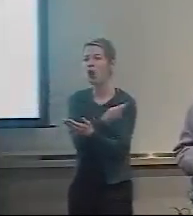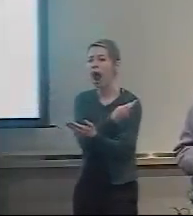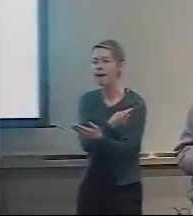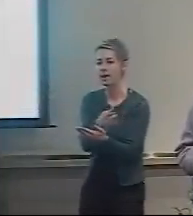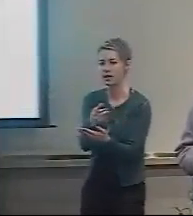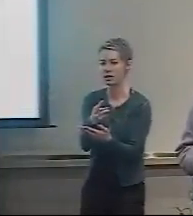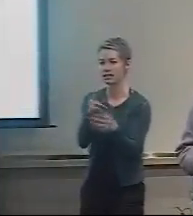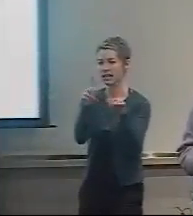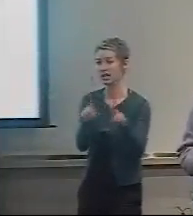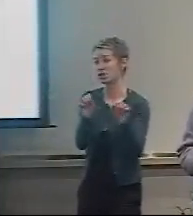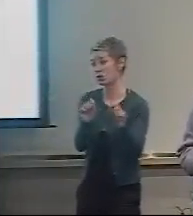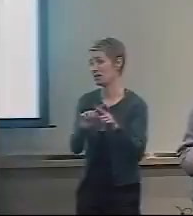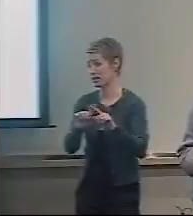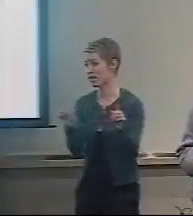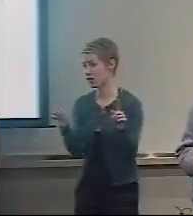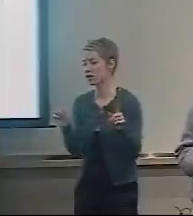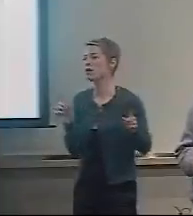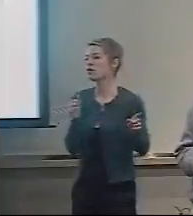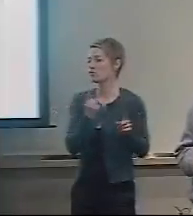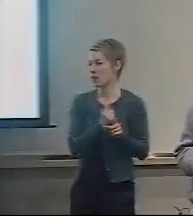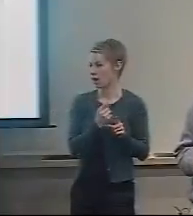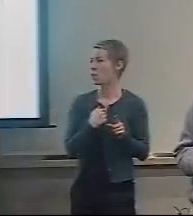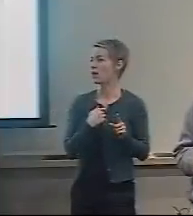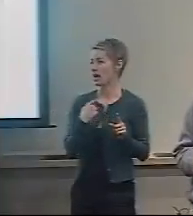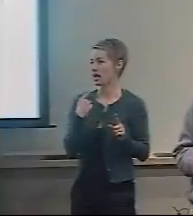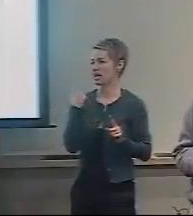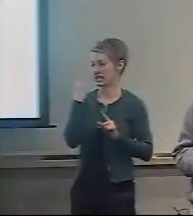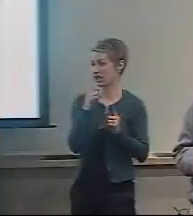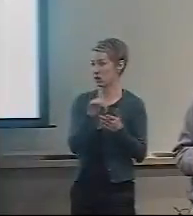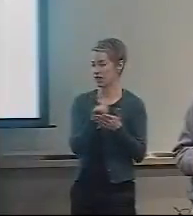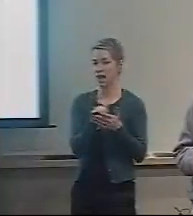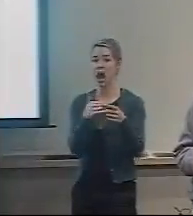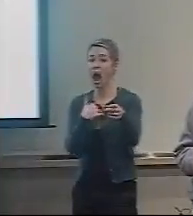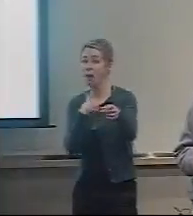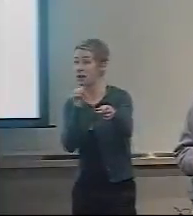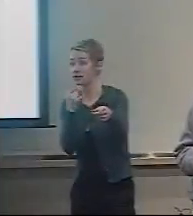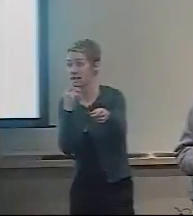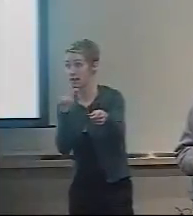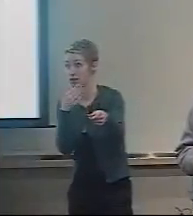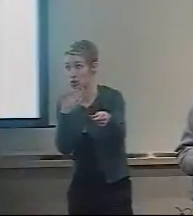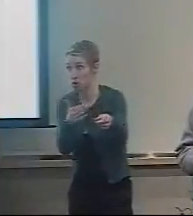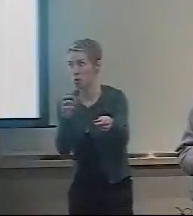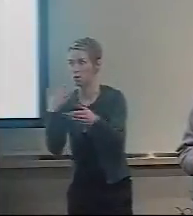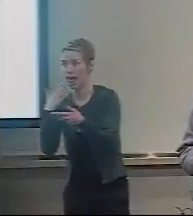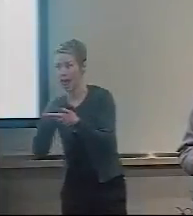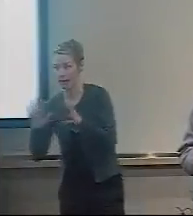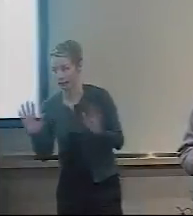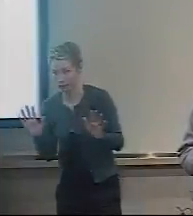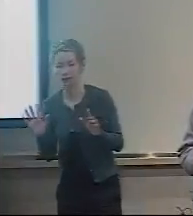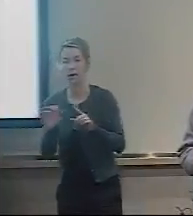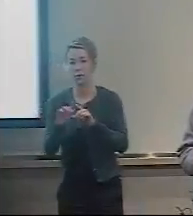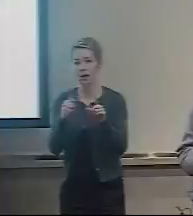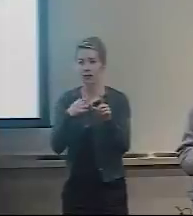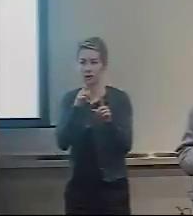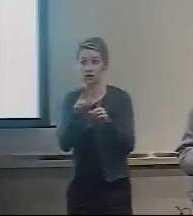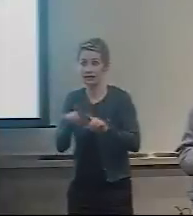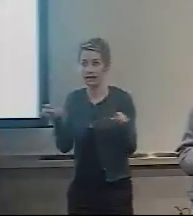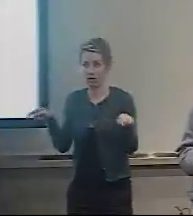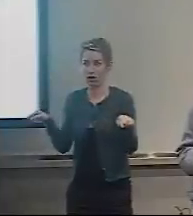come up with very different answers. Yeah, we considered that, but... I'm not saying it's a good thing or a bad thing, I'm just saying I bet they're